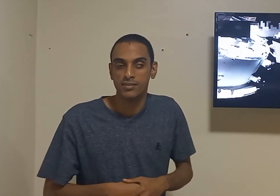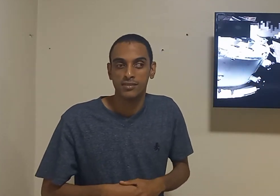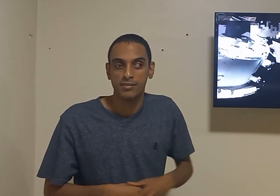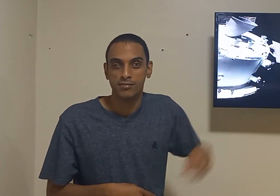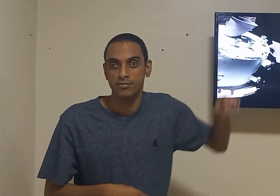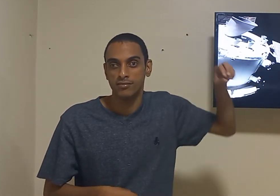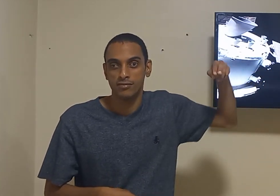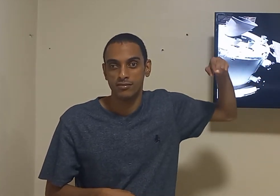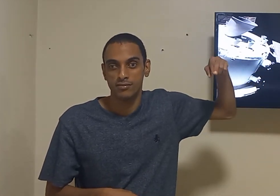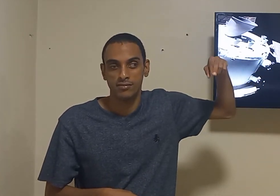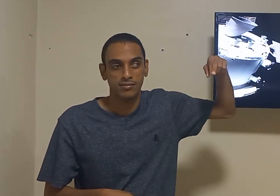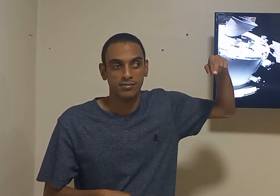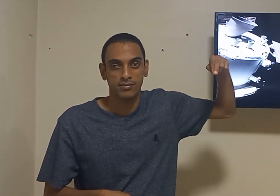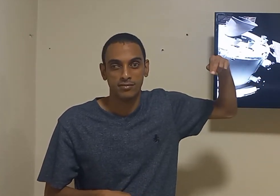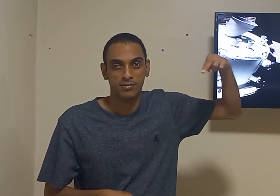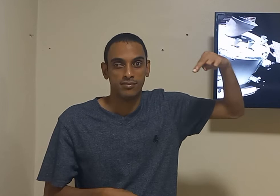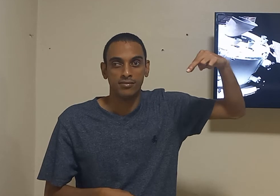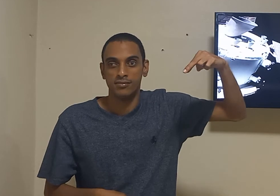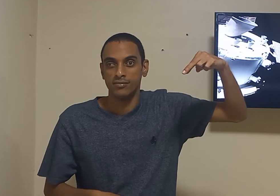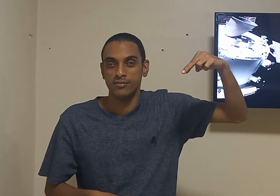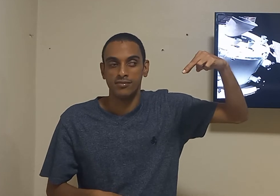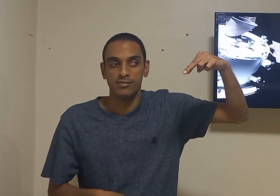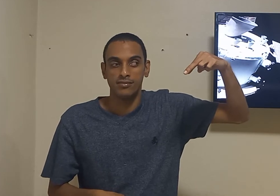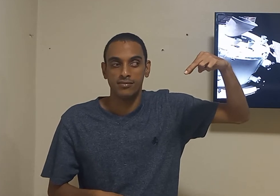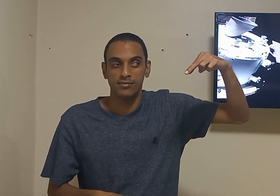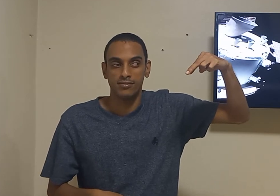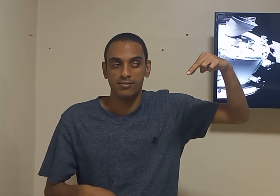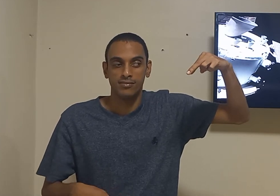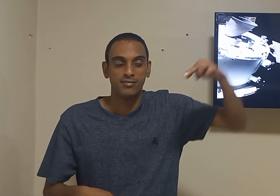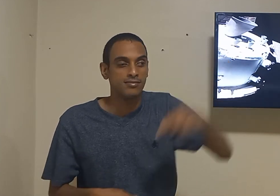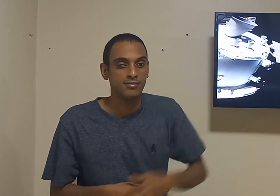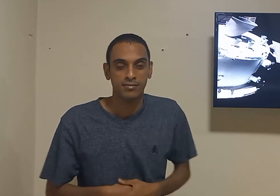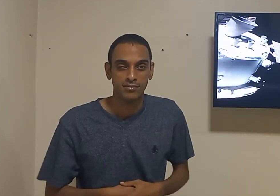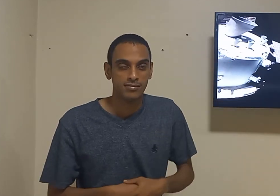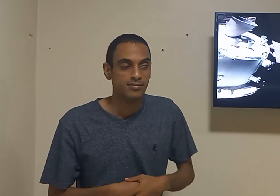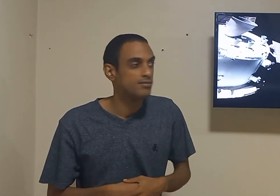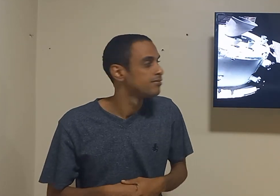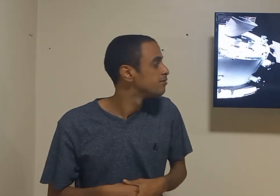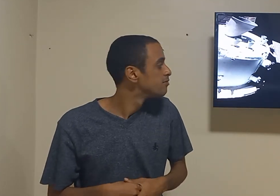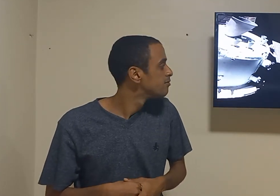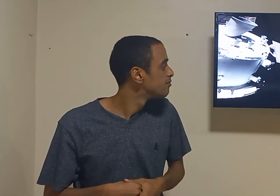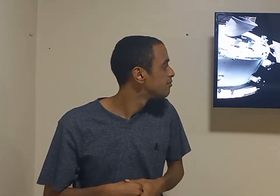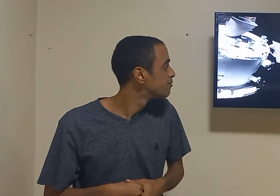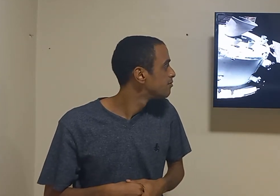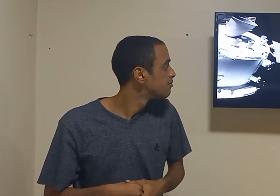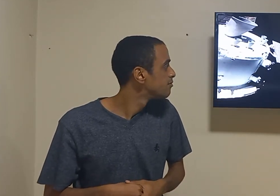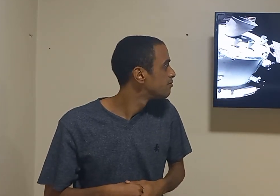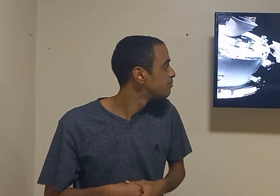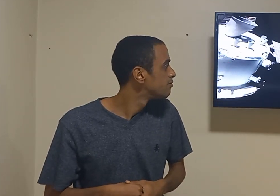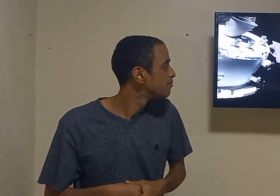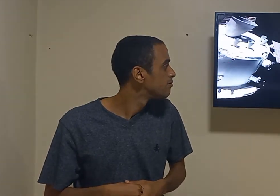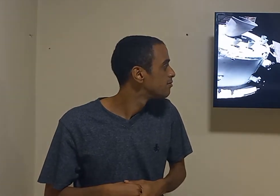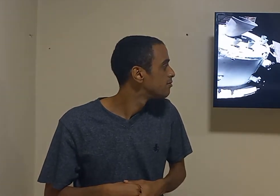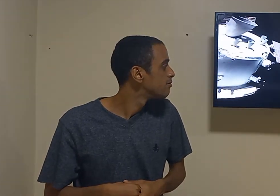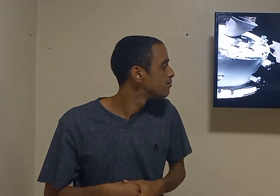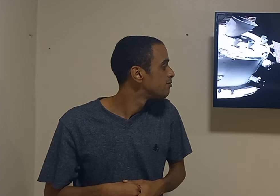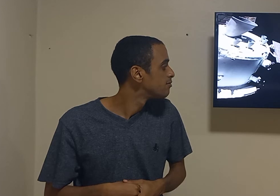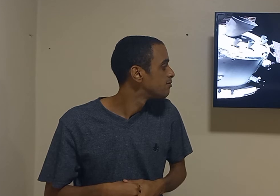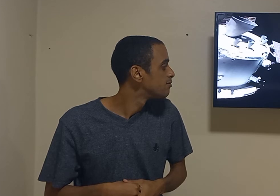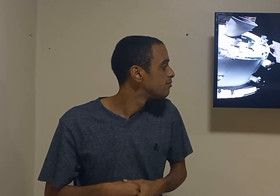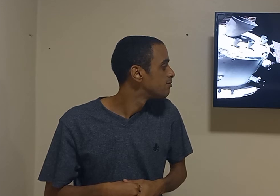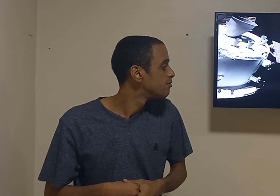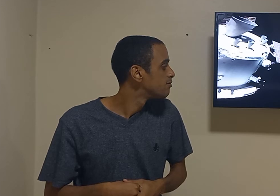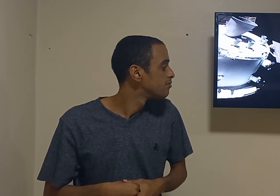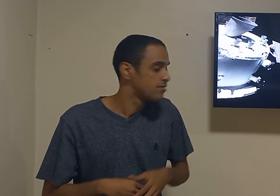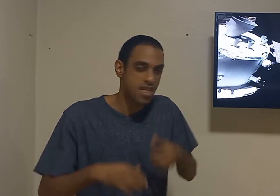and 43 minutes ago to perform the OTC, or outbound trajectory correction maneuver, as well